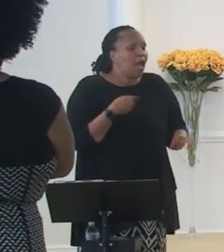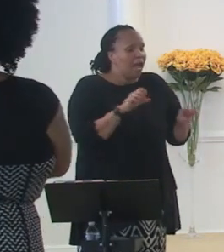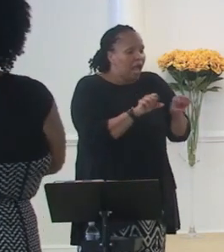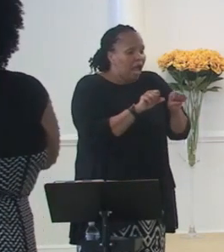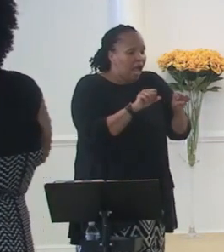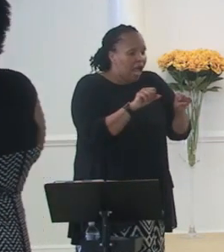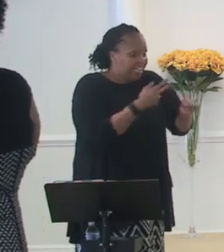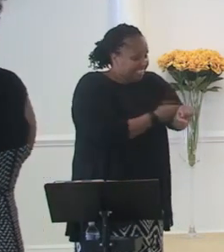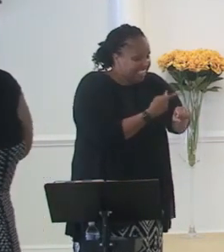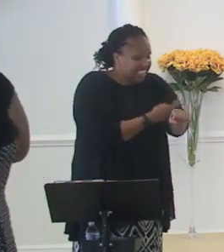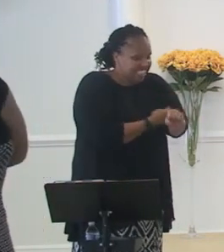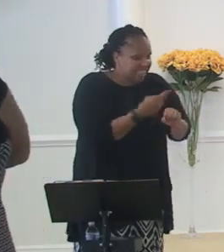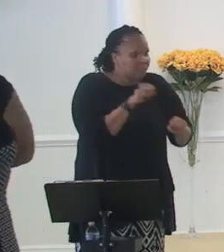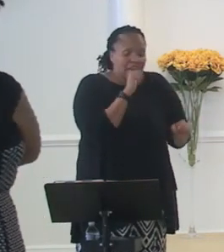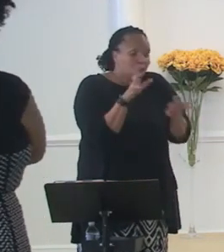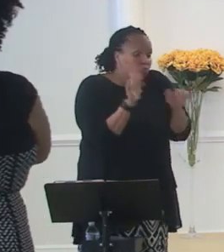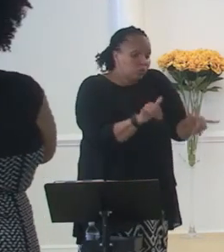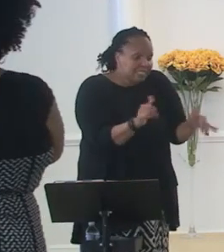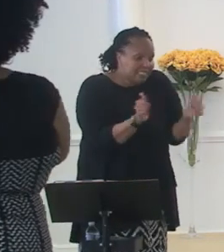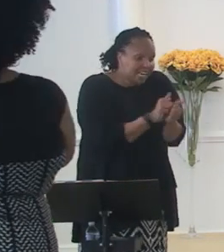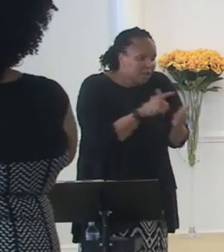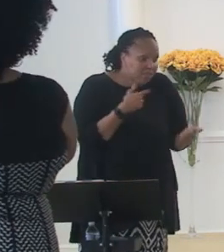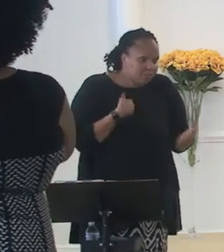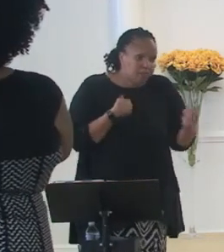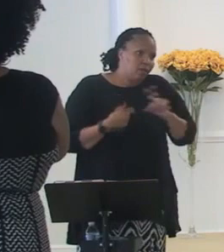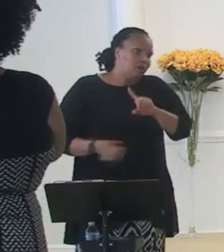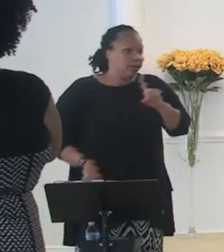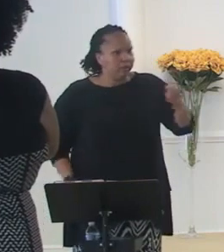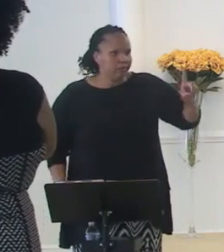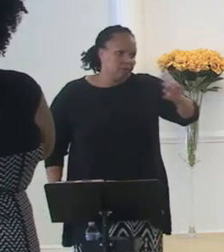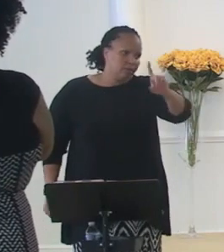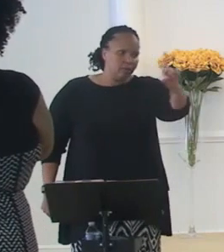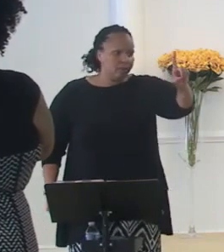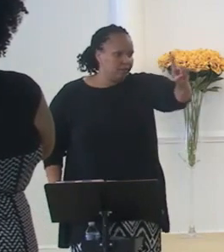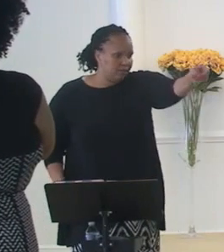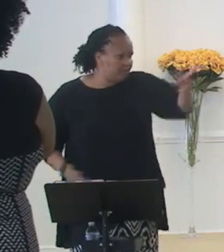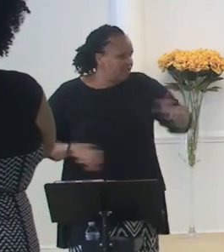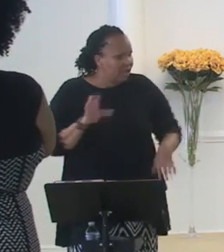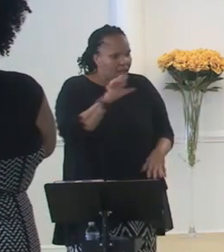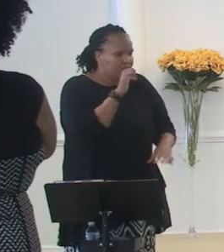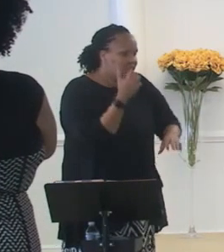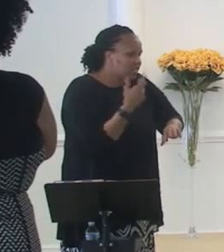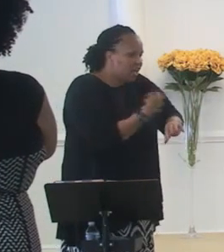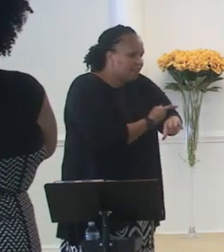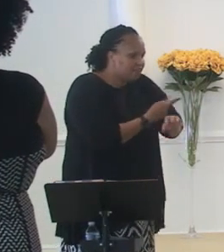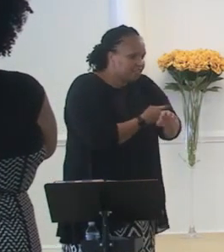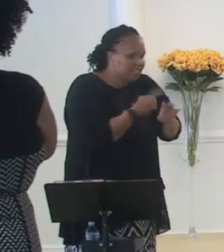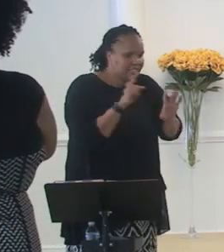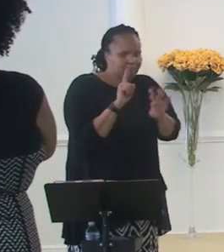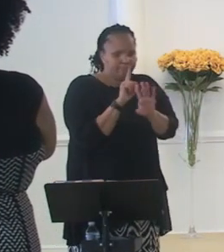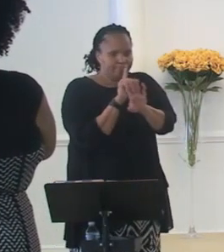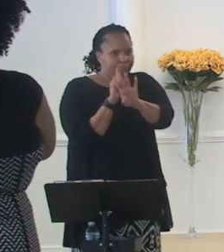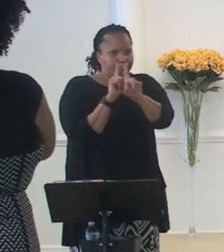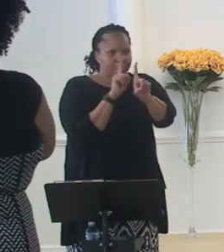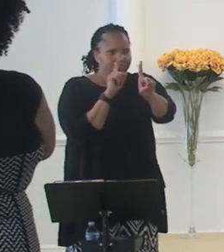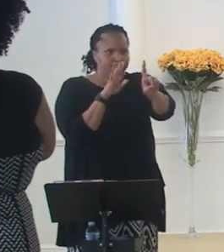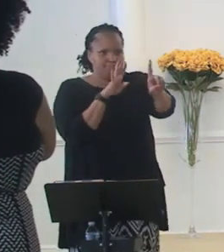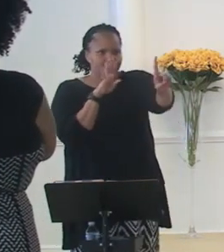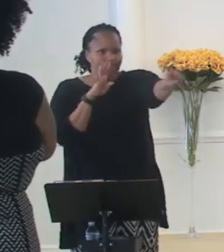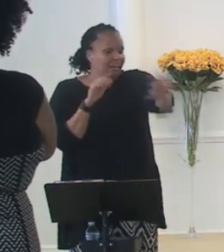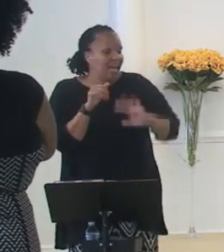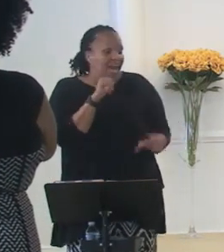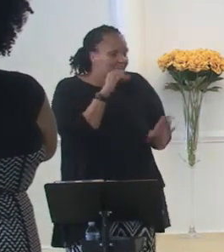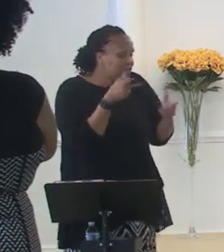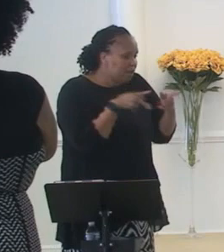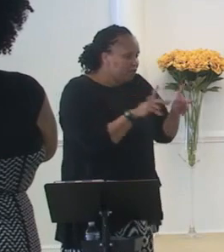sheep, and it would not stay within the flock, but it would lead other sheep astray, and they would not let me come near